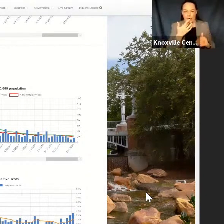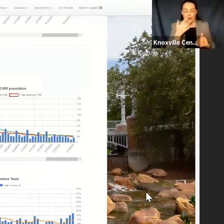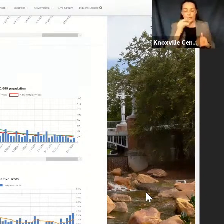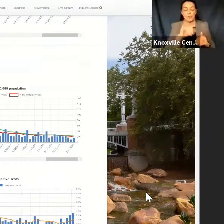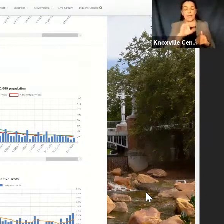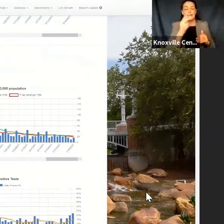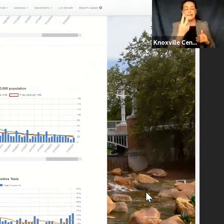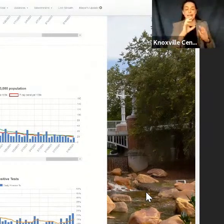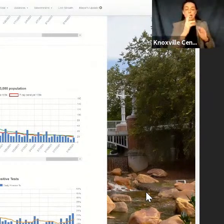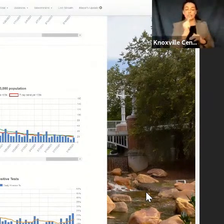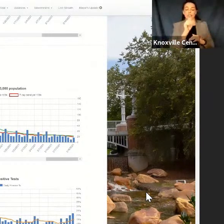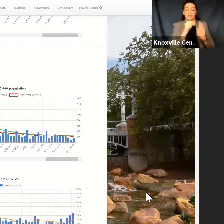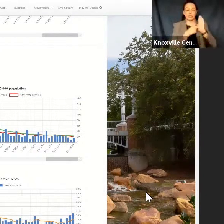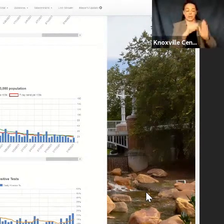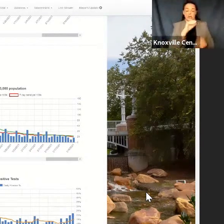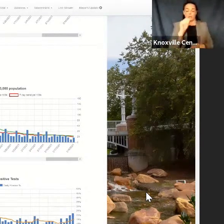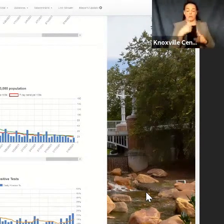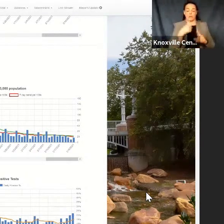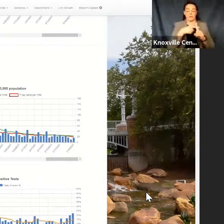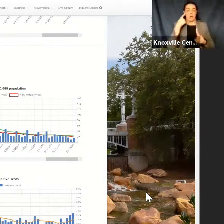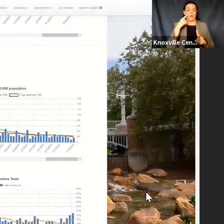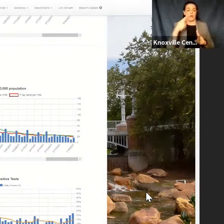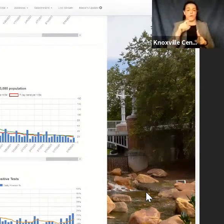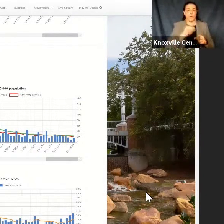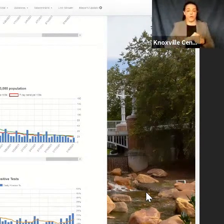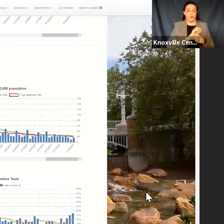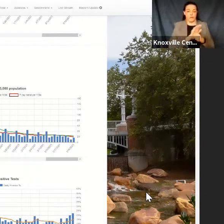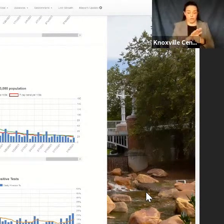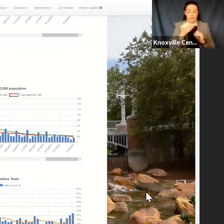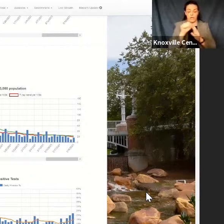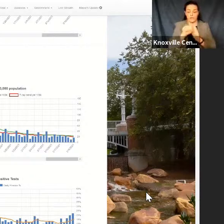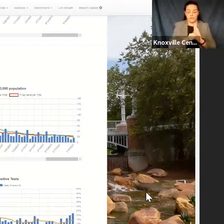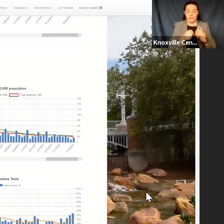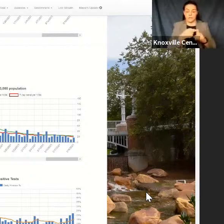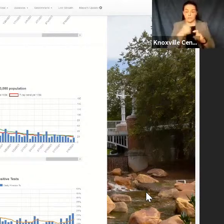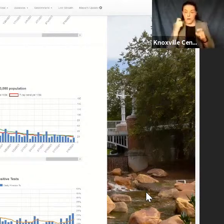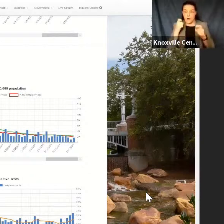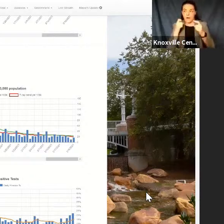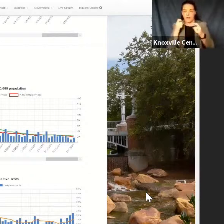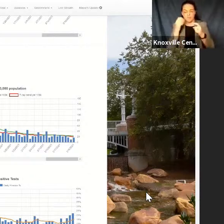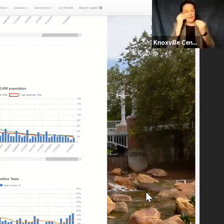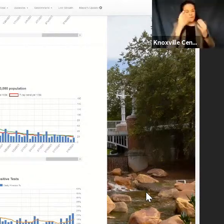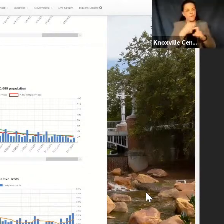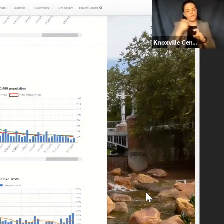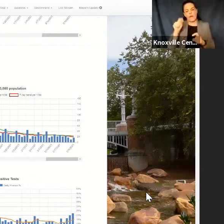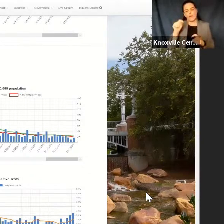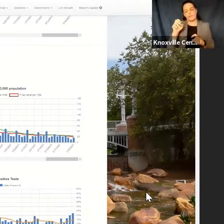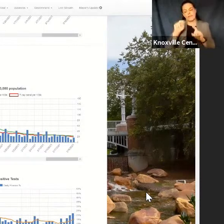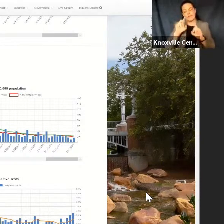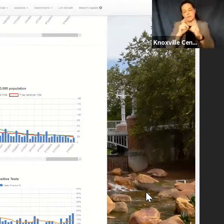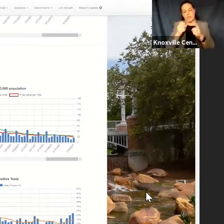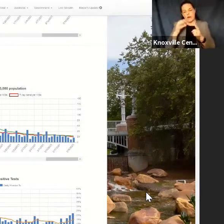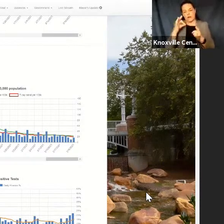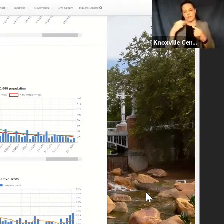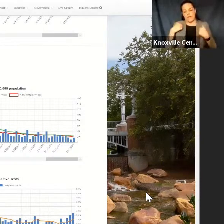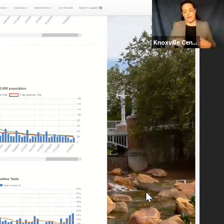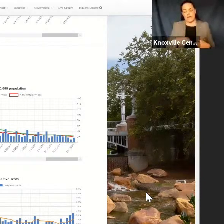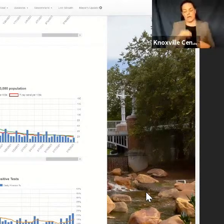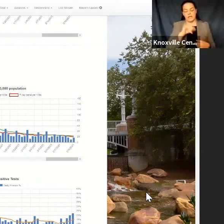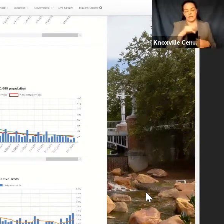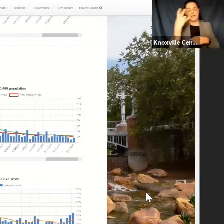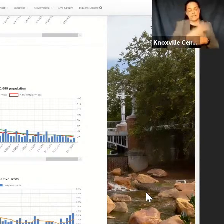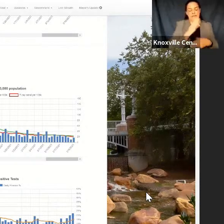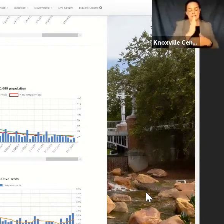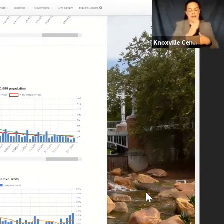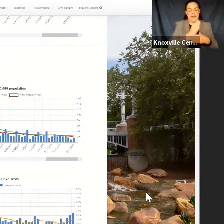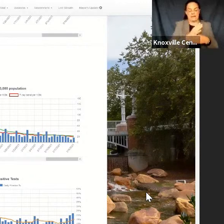chart shows the percent positive for COVID-19. This data was received from the Tennessee Department of Health. The 7-day average percent positive in Knox